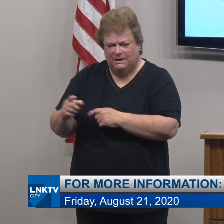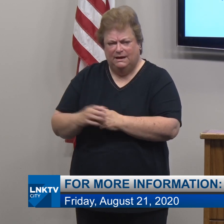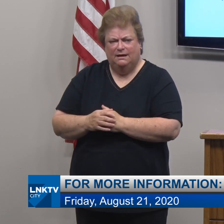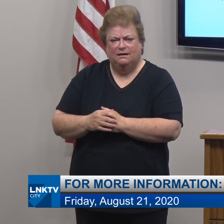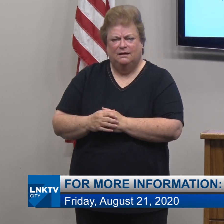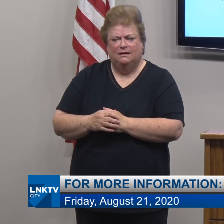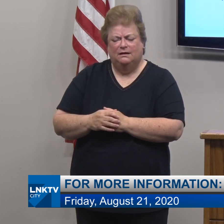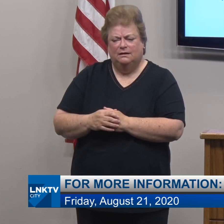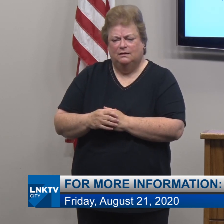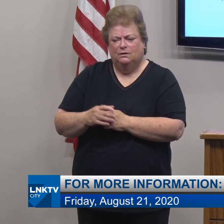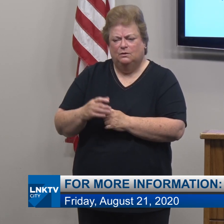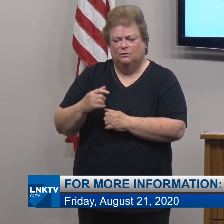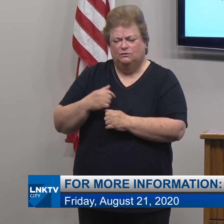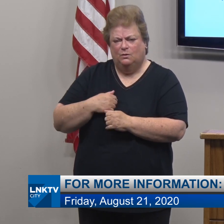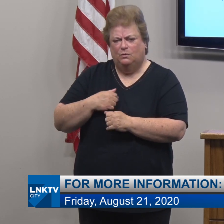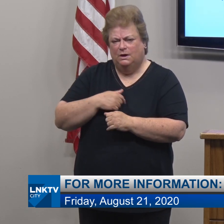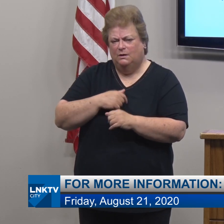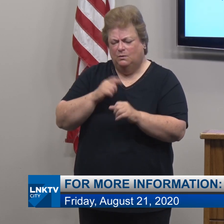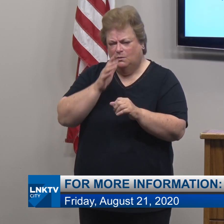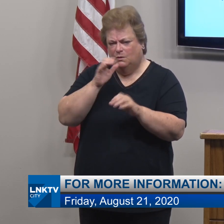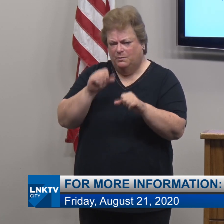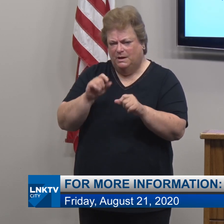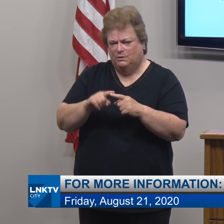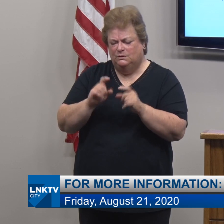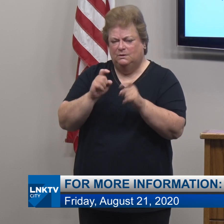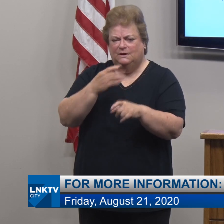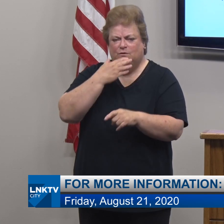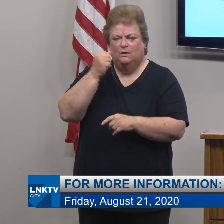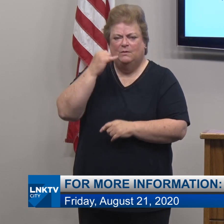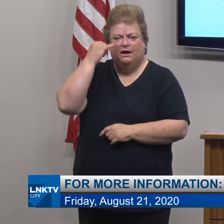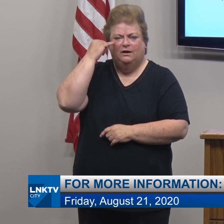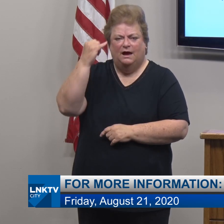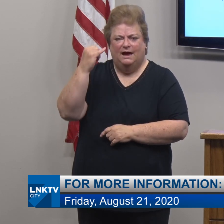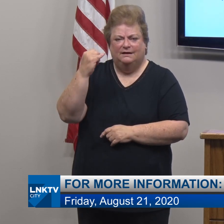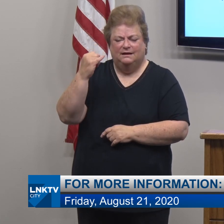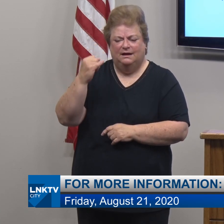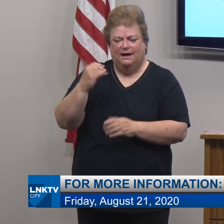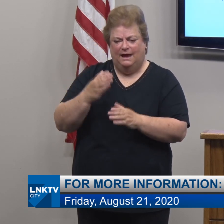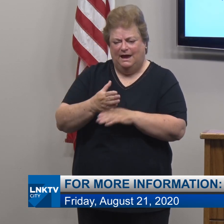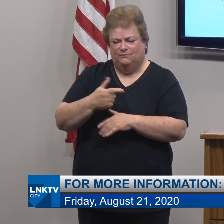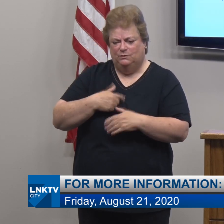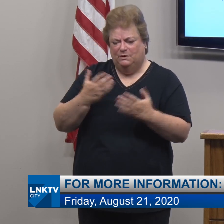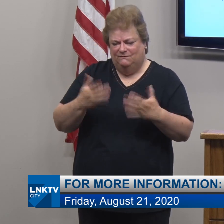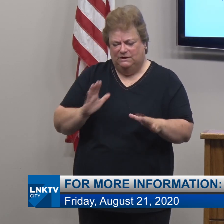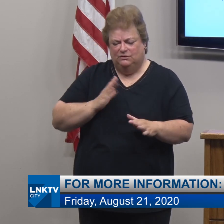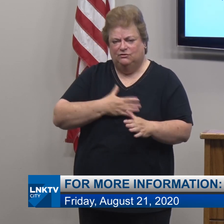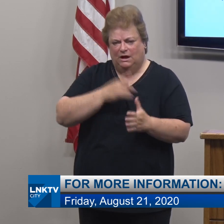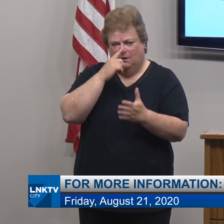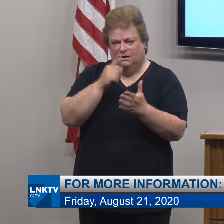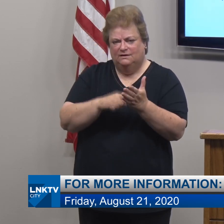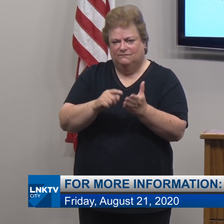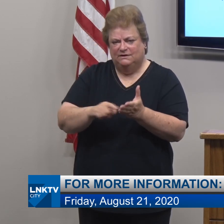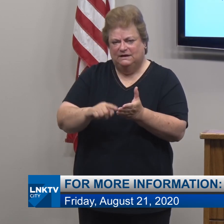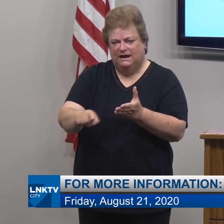community and where we're at. So we'll be able to give you a better idea after we complete the